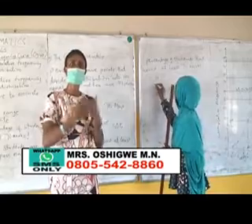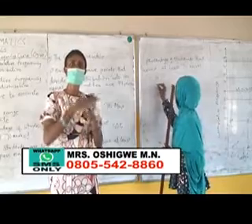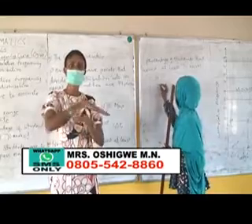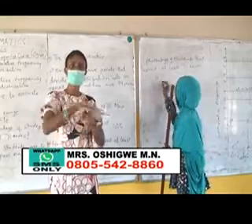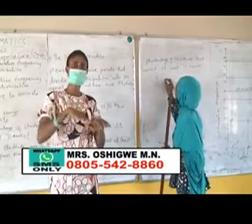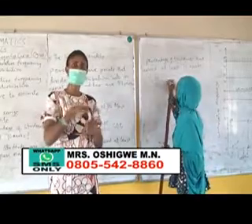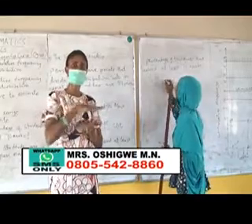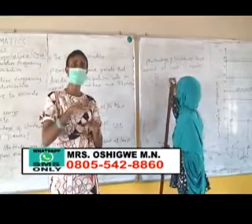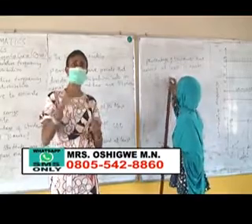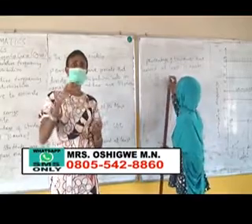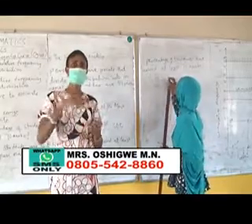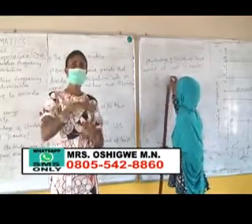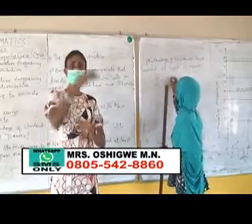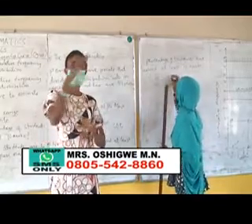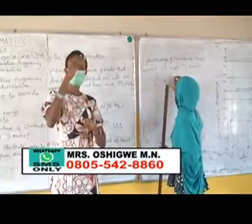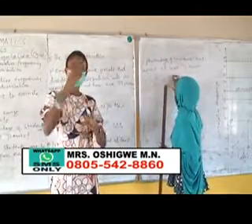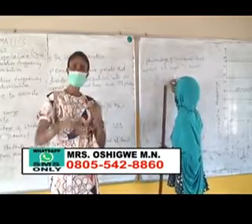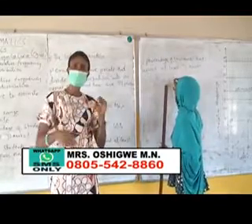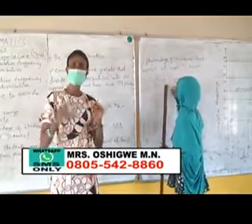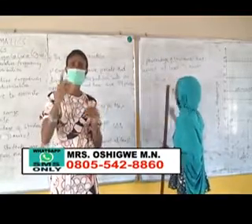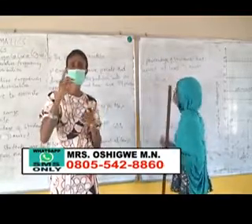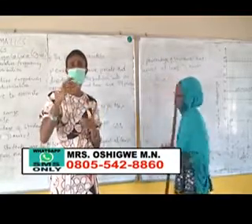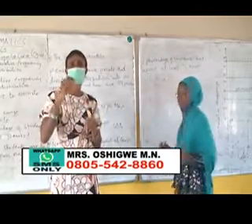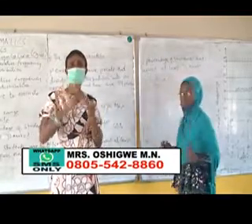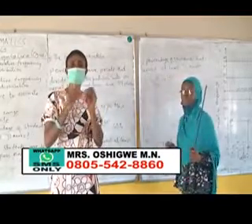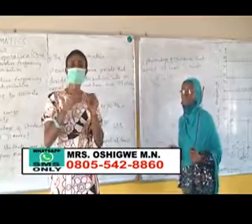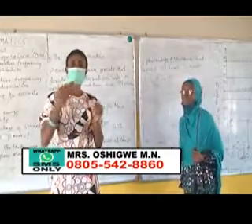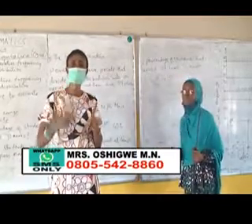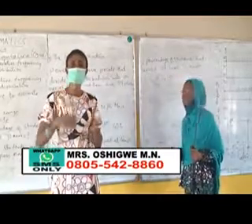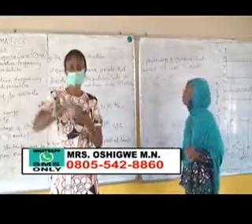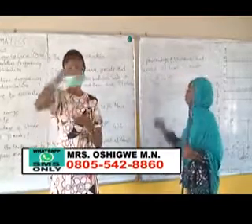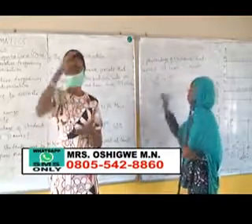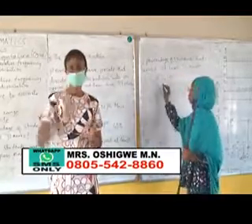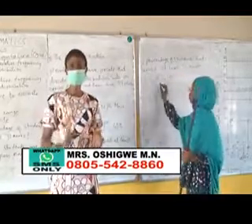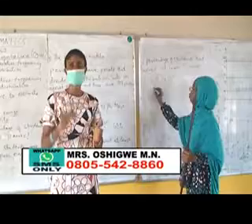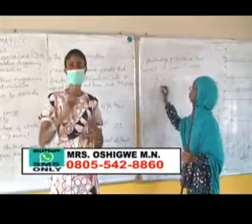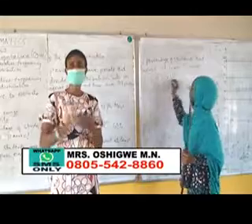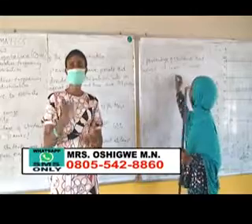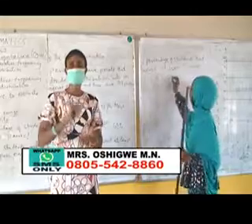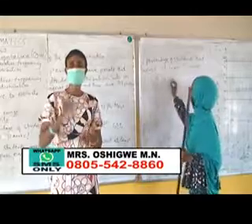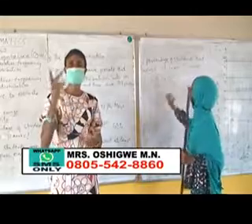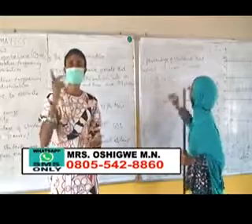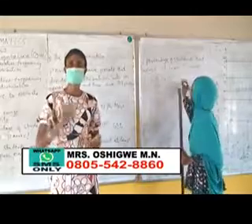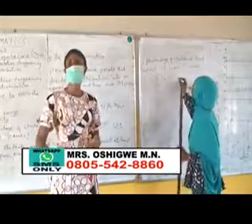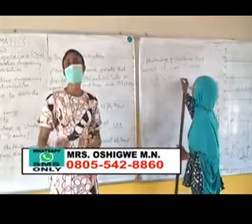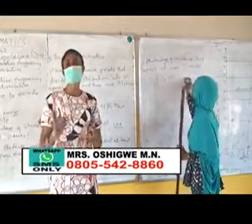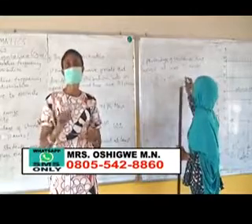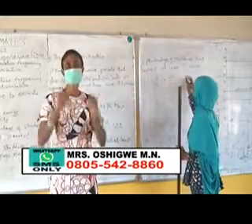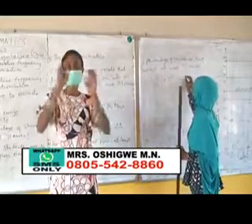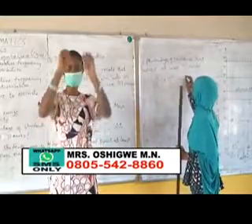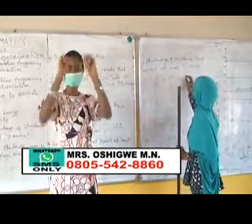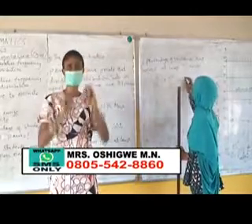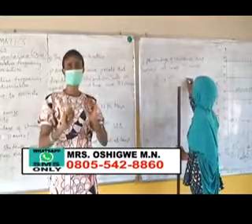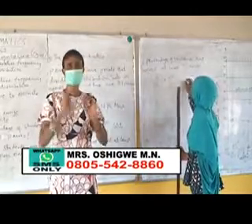which is 100, then times 100 over 1. So that will go with that. We